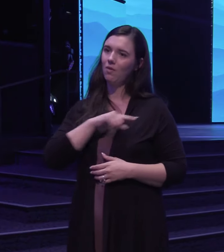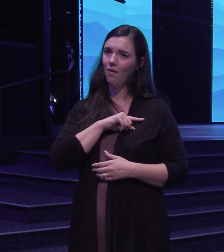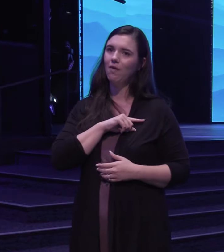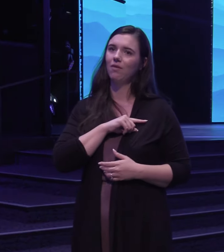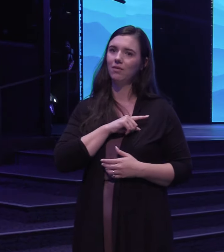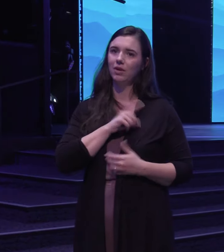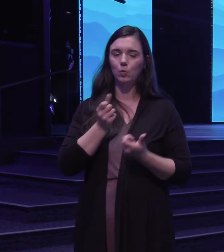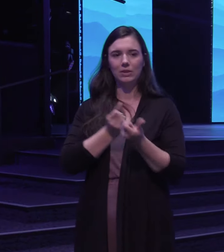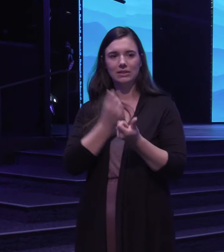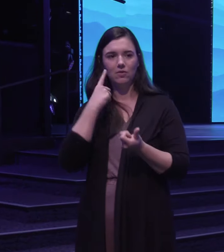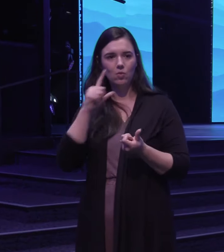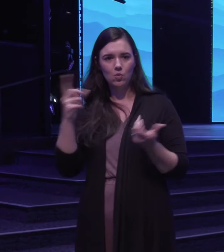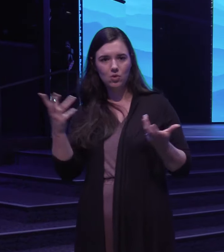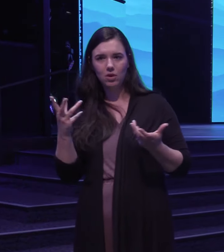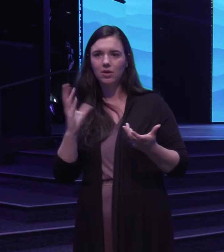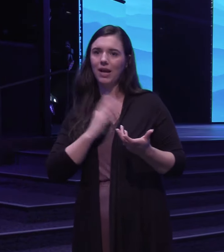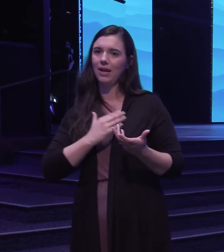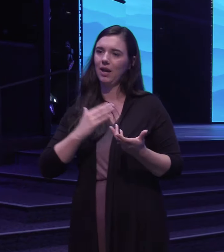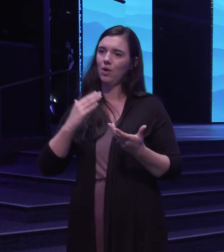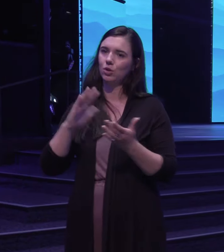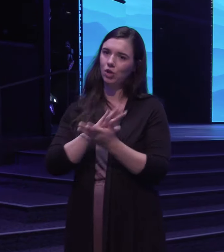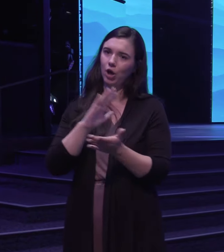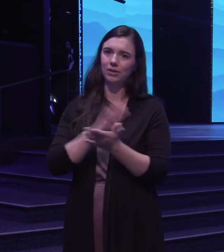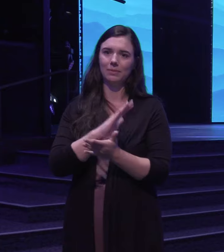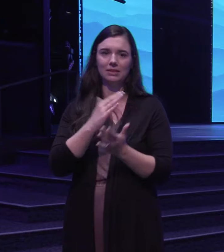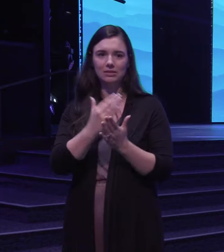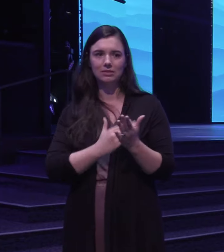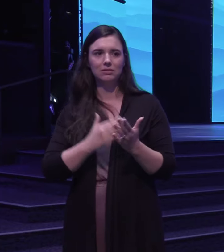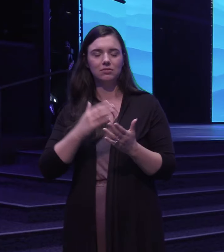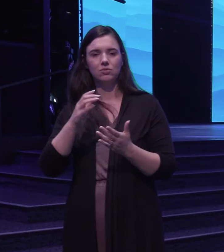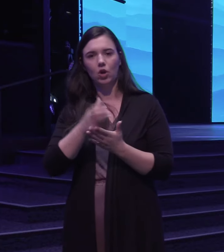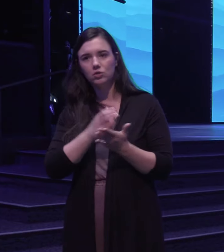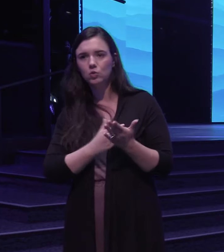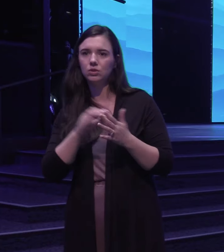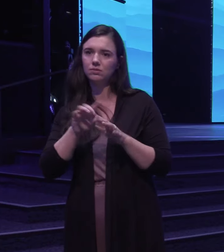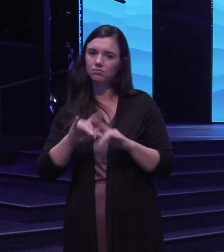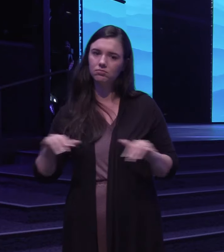and what we stand for and what our documents stand for. And if you go to